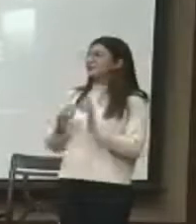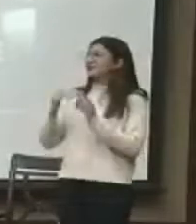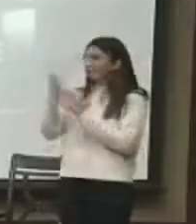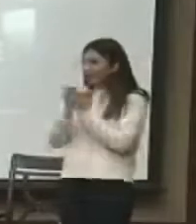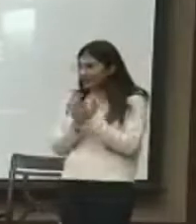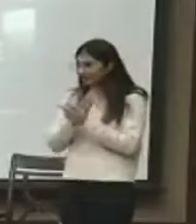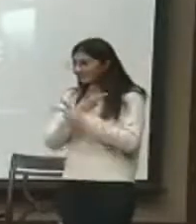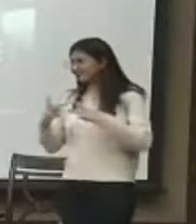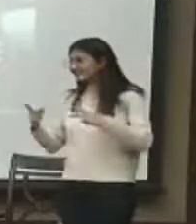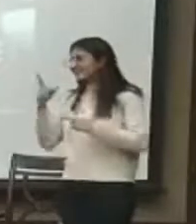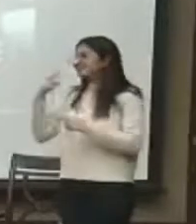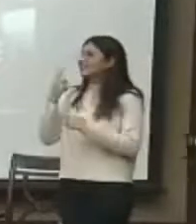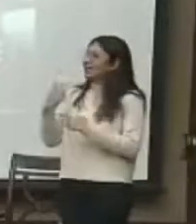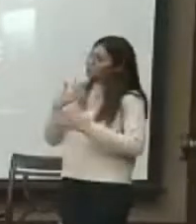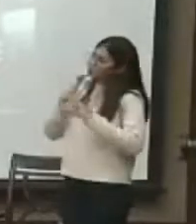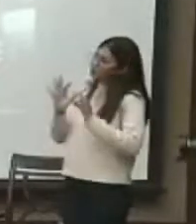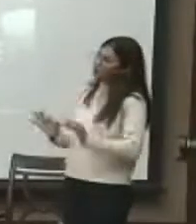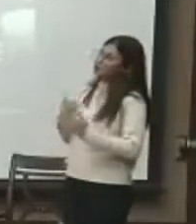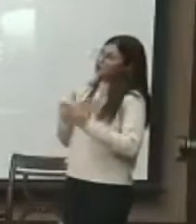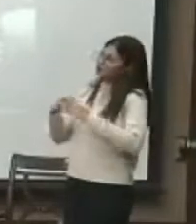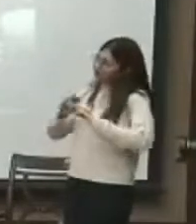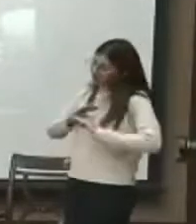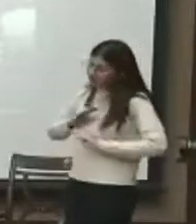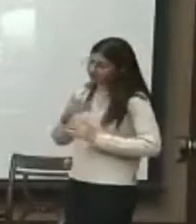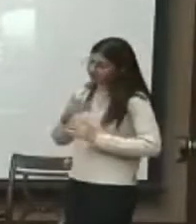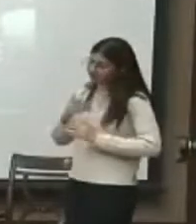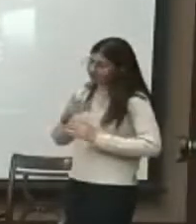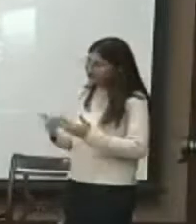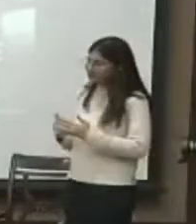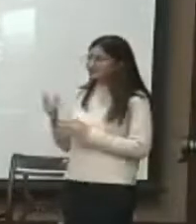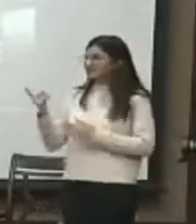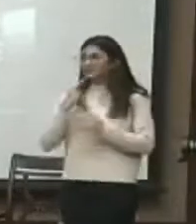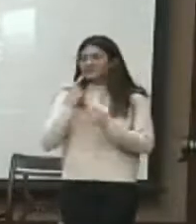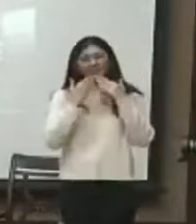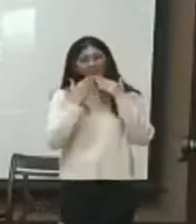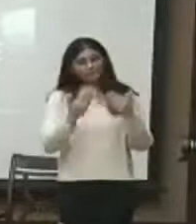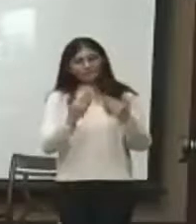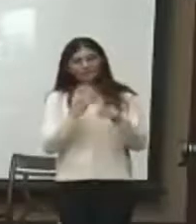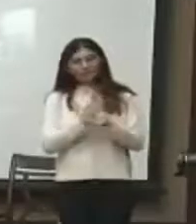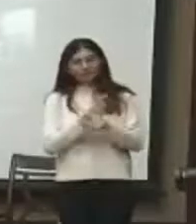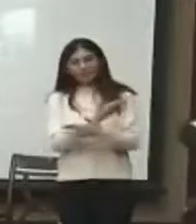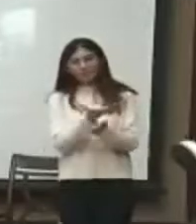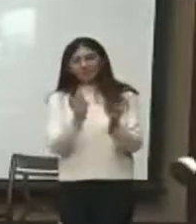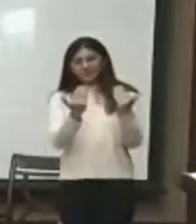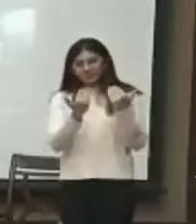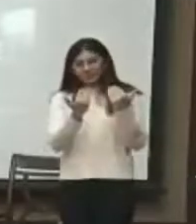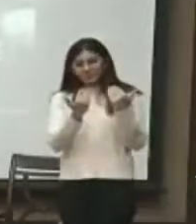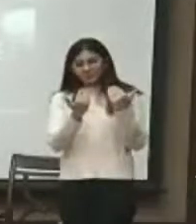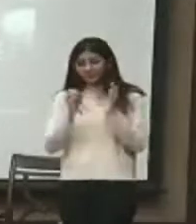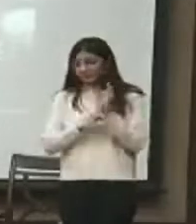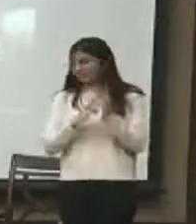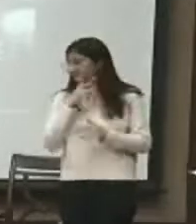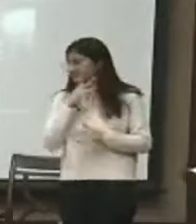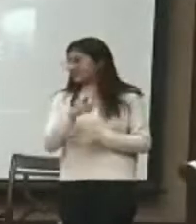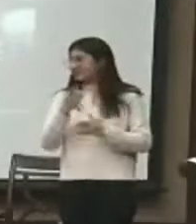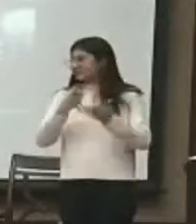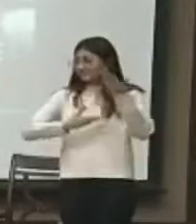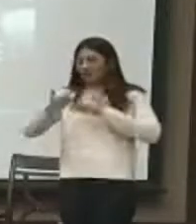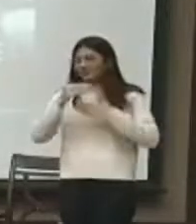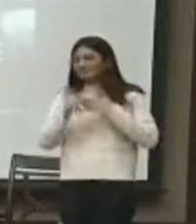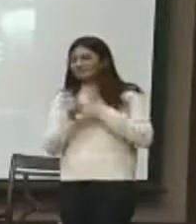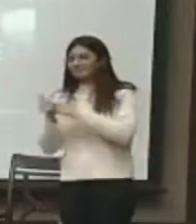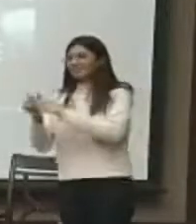I mean, and I'm truly humbled. Thank you so much. Very kind of you. Thank you, sir, for all your support. very kind of you to be the guiding light